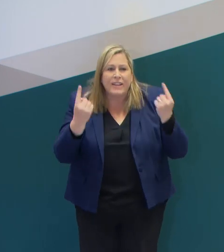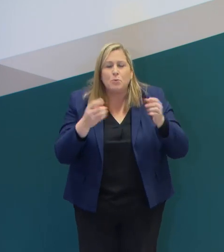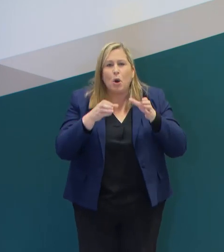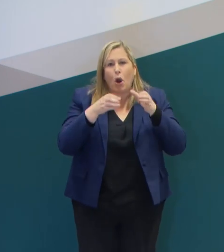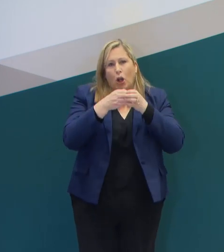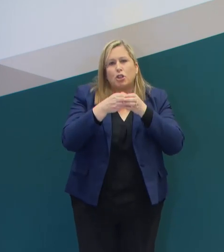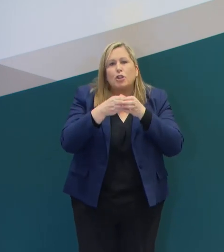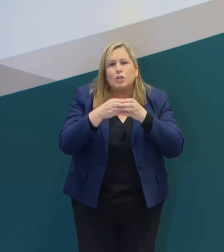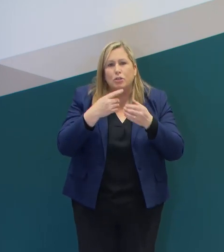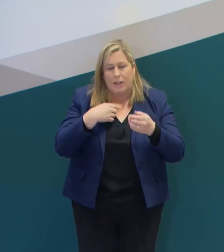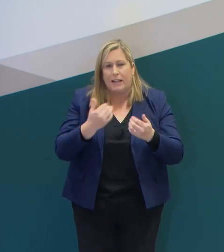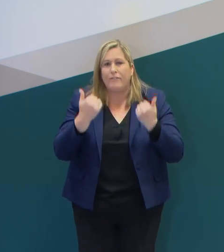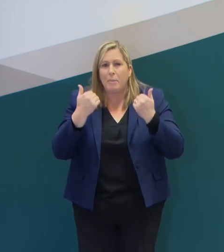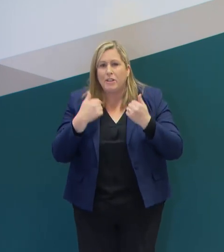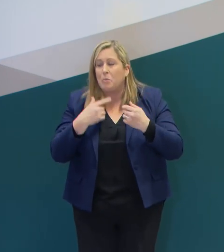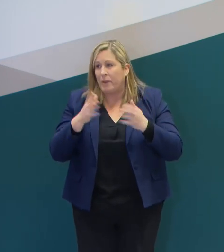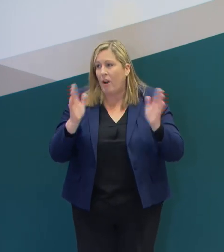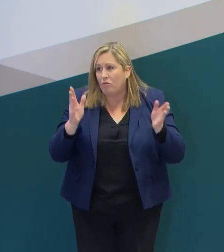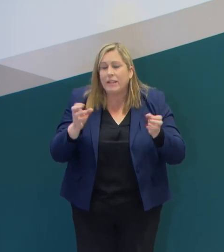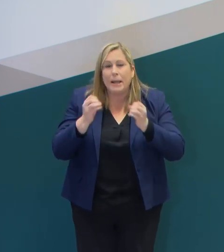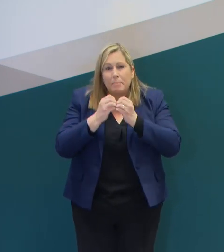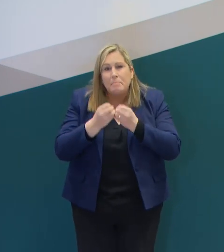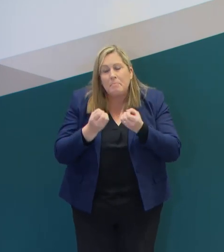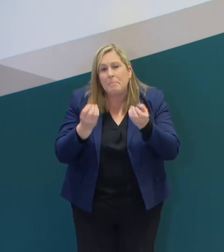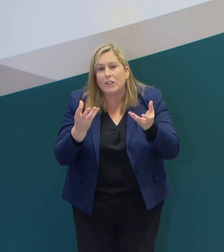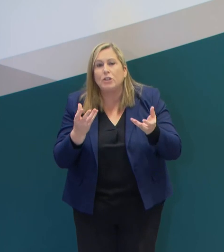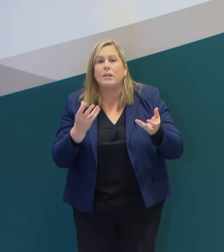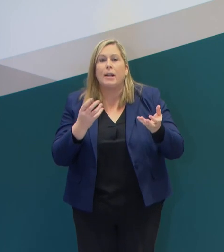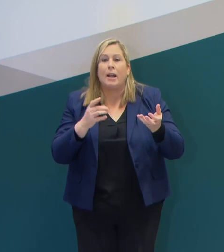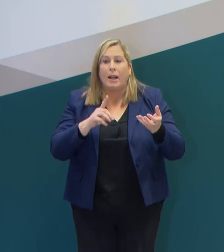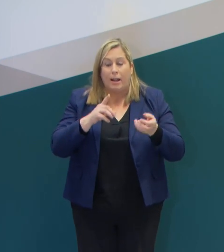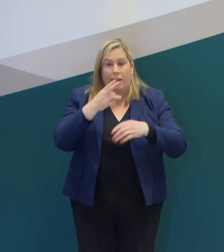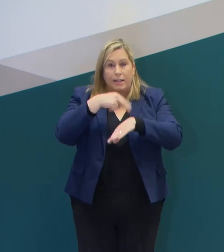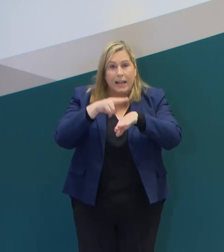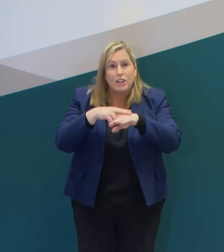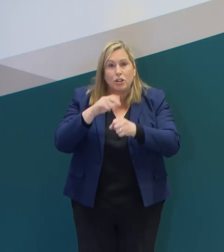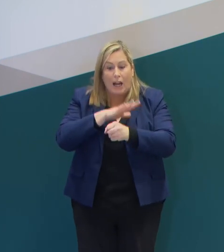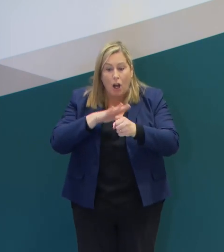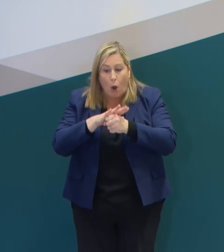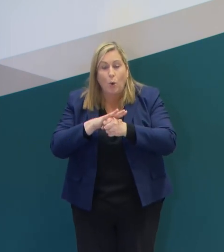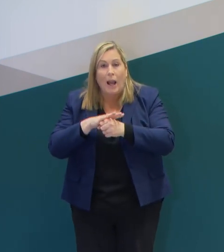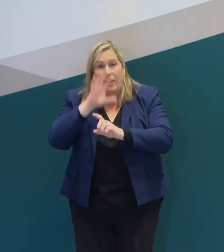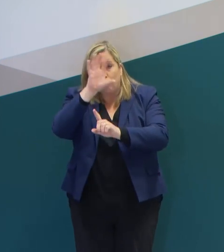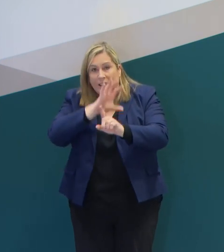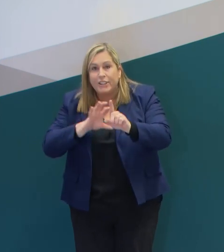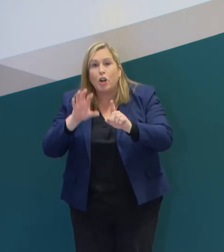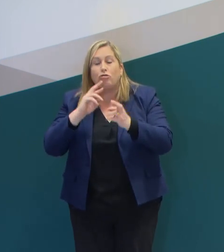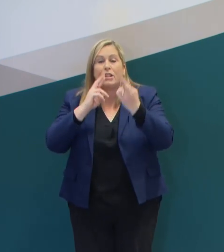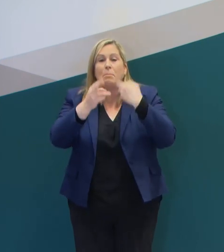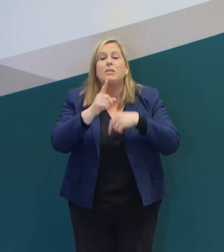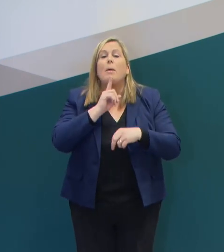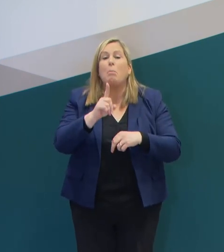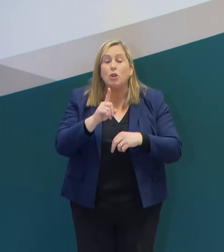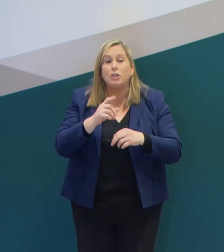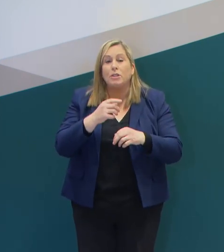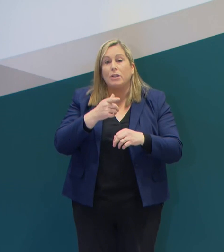has been part of our let's say national and local and regional response. But in